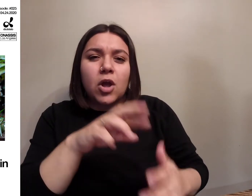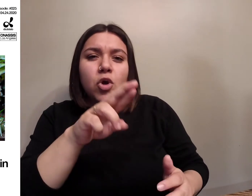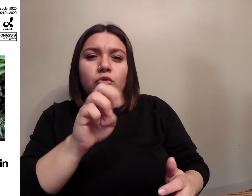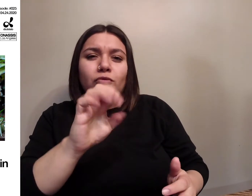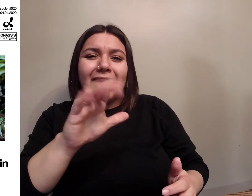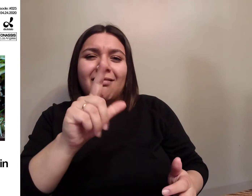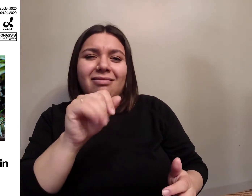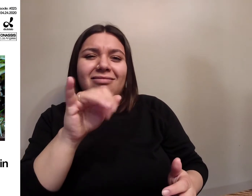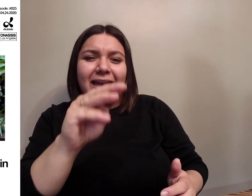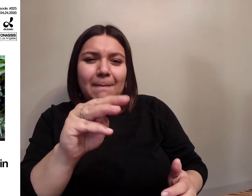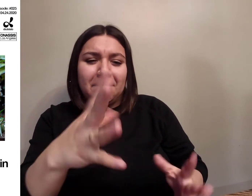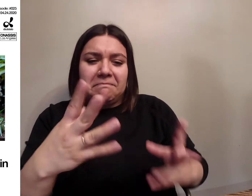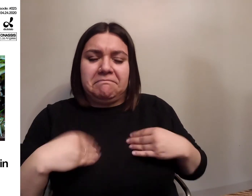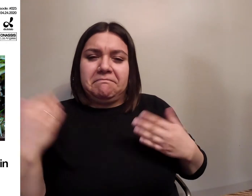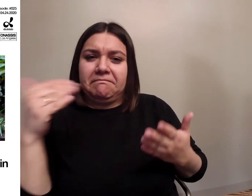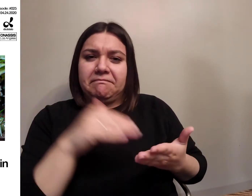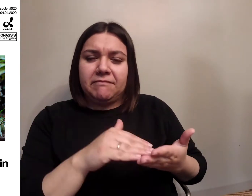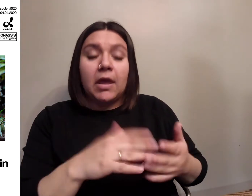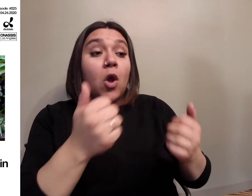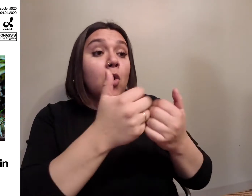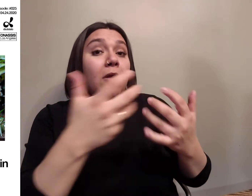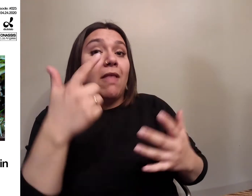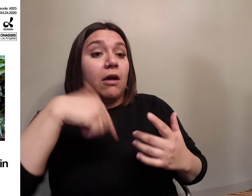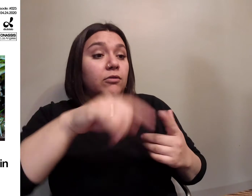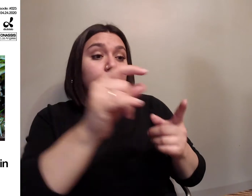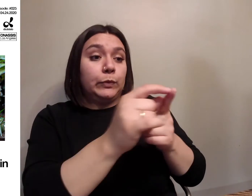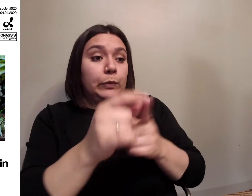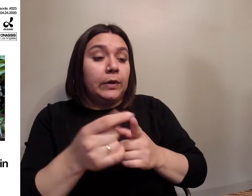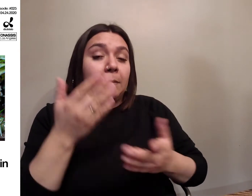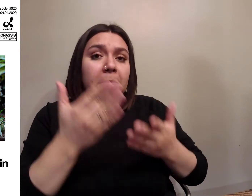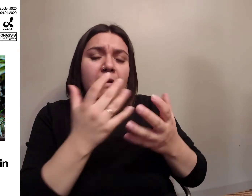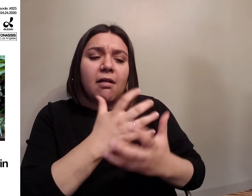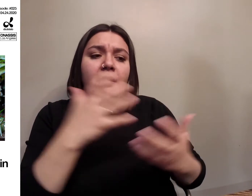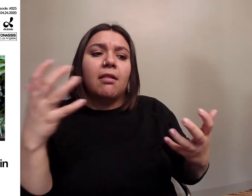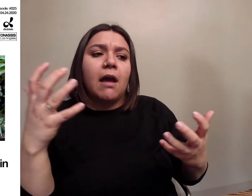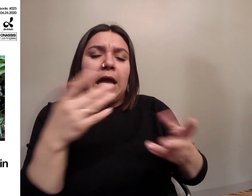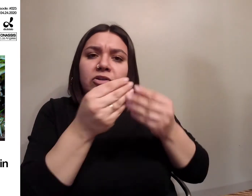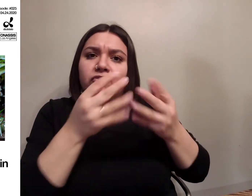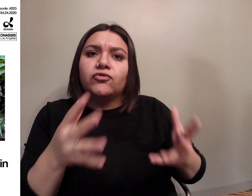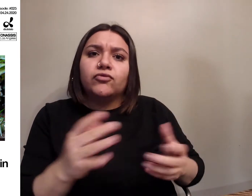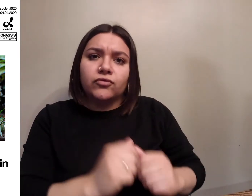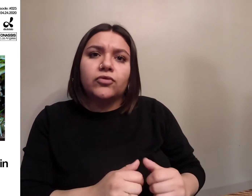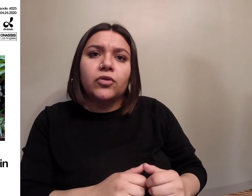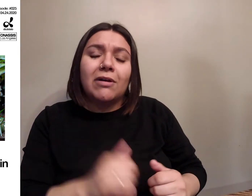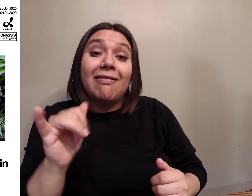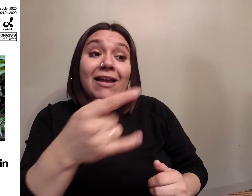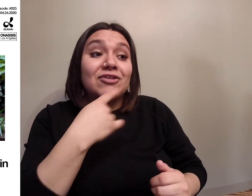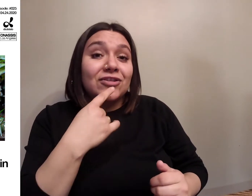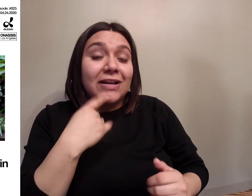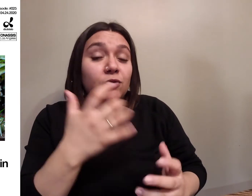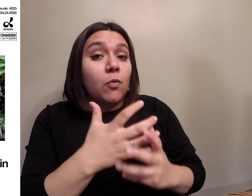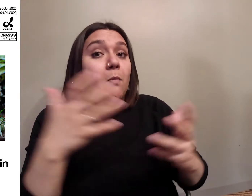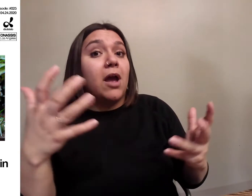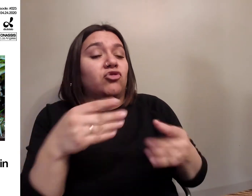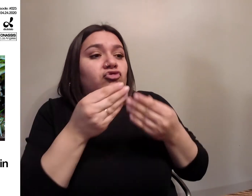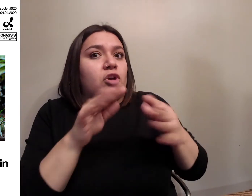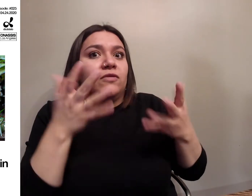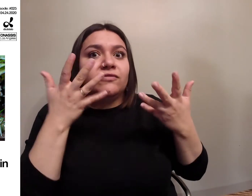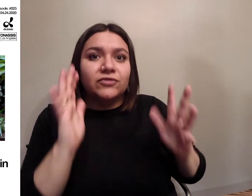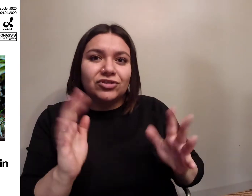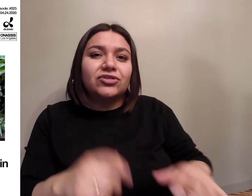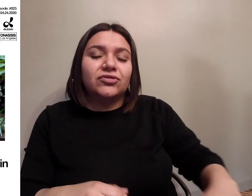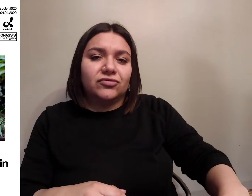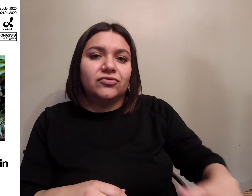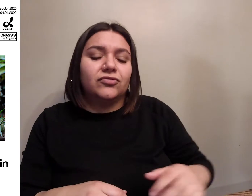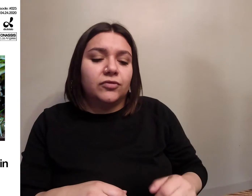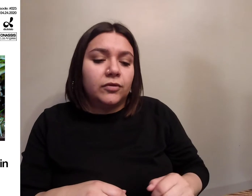wounded words and trying, in a sense, to reclaim them, reclaim them, because without them, perhaps